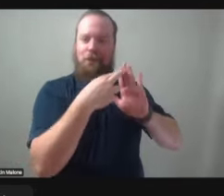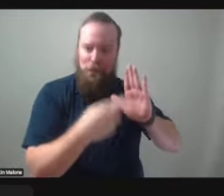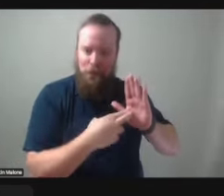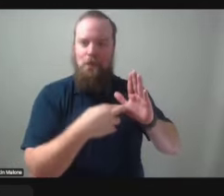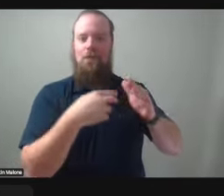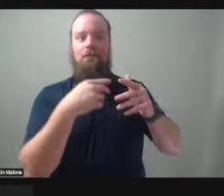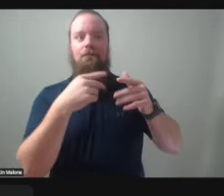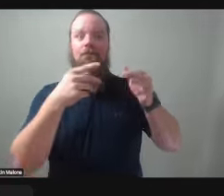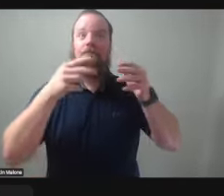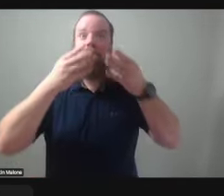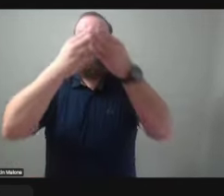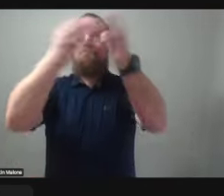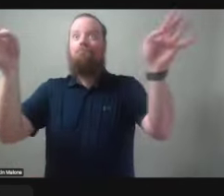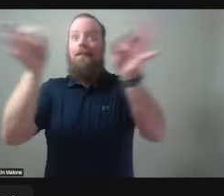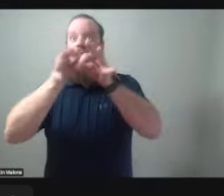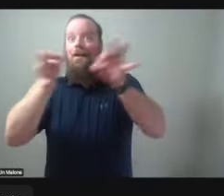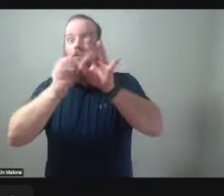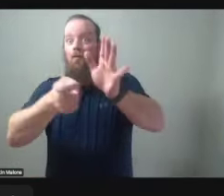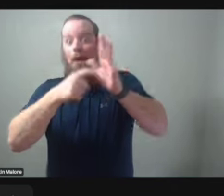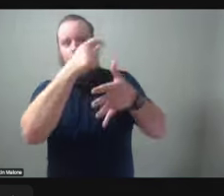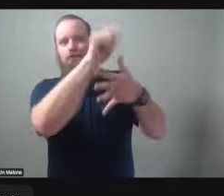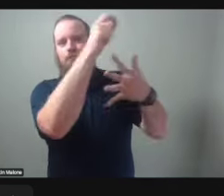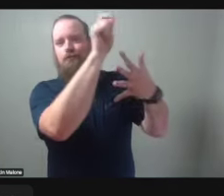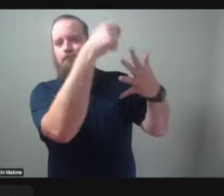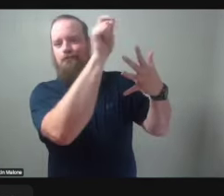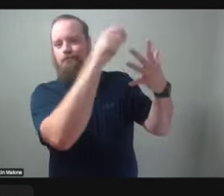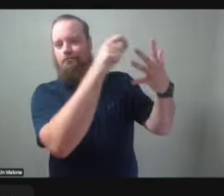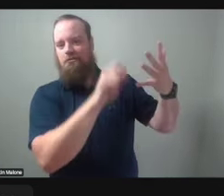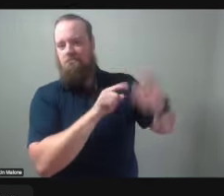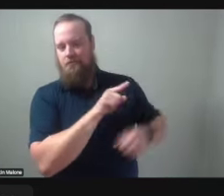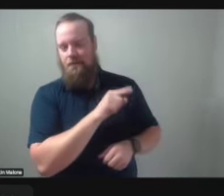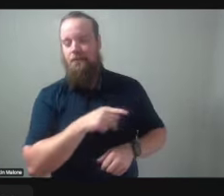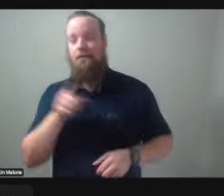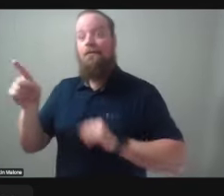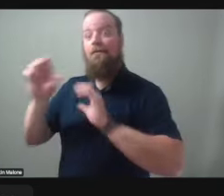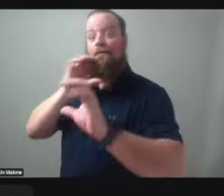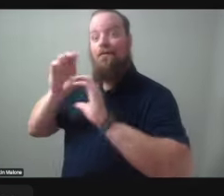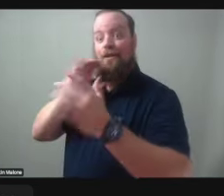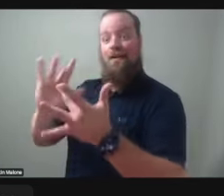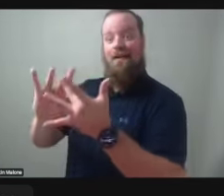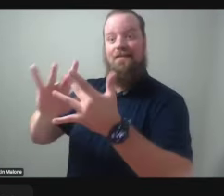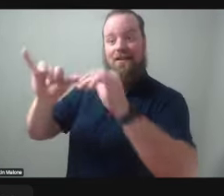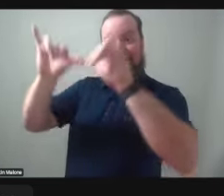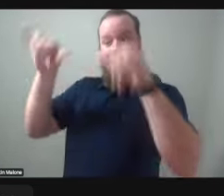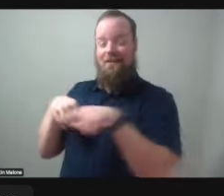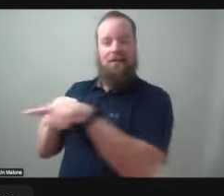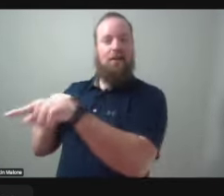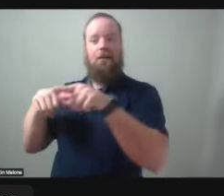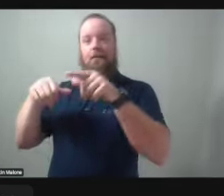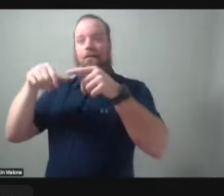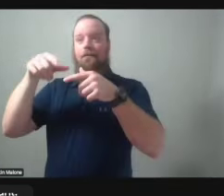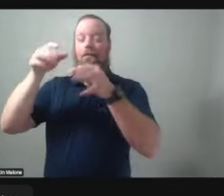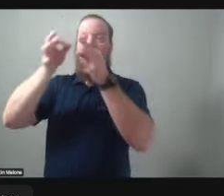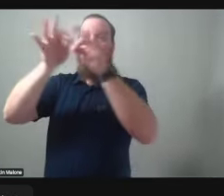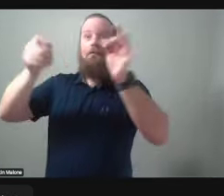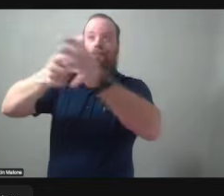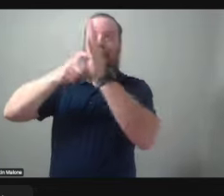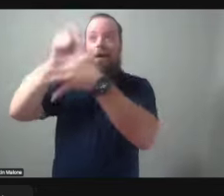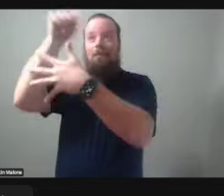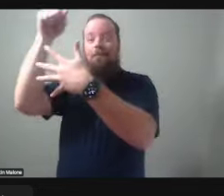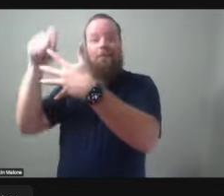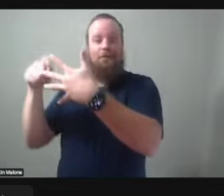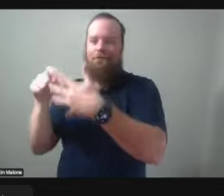from this is that American Sign Language is a language. It has rules. It checks all the boxes for being a language. And contact